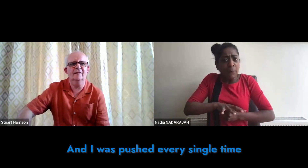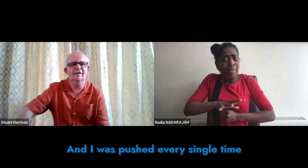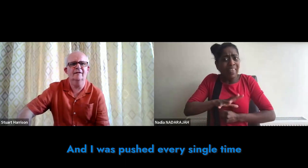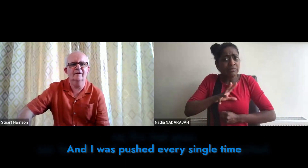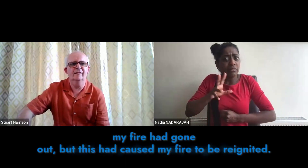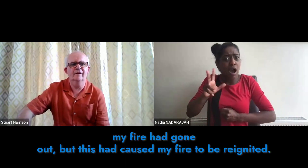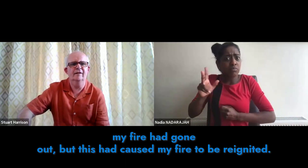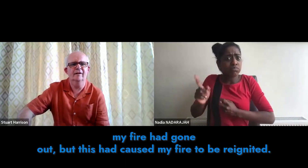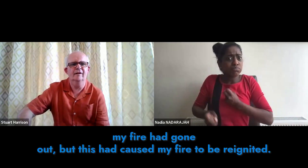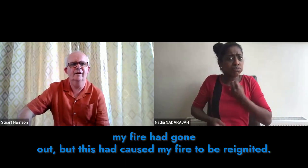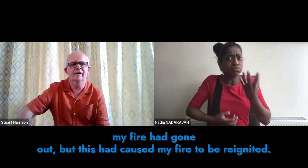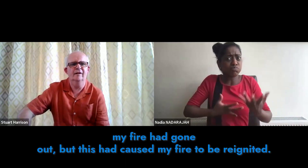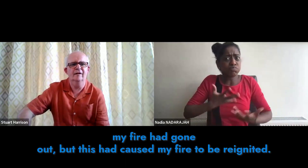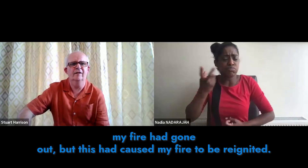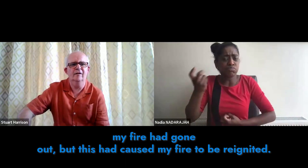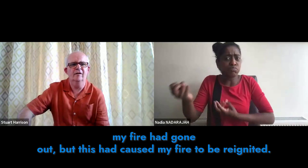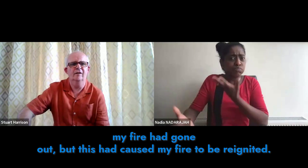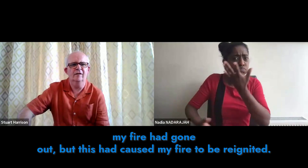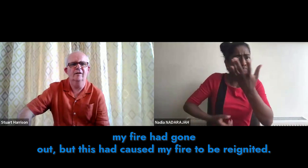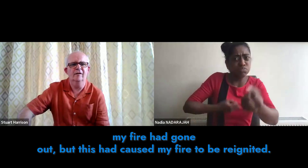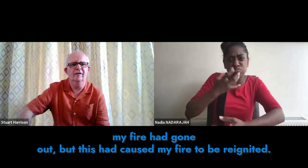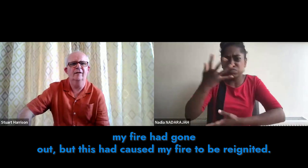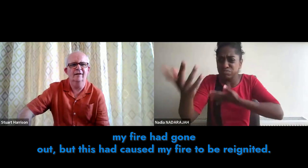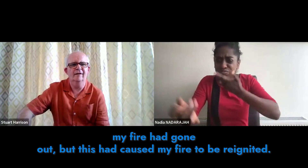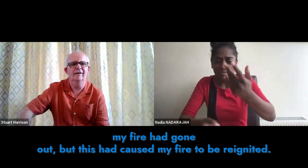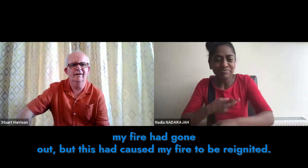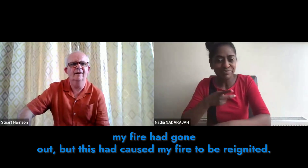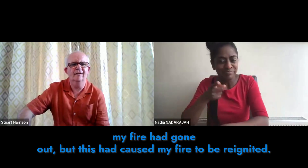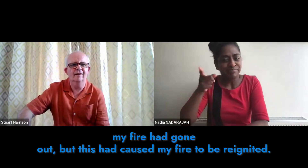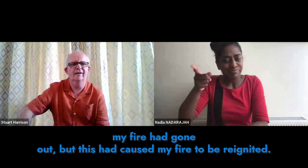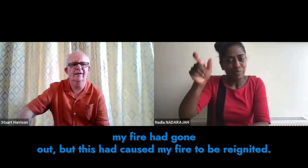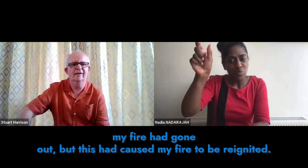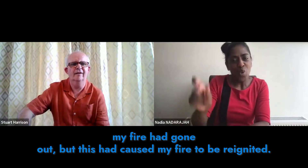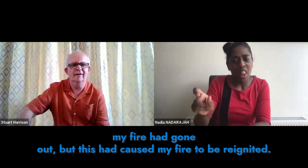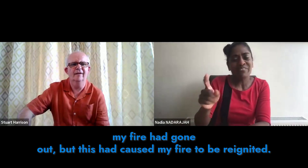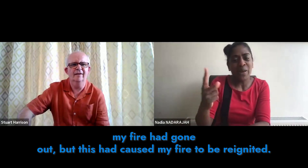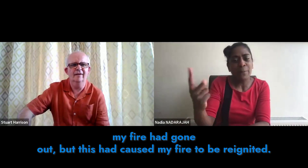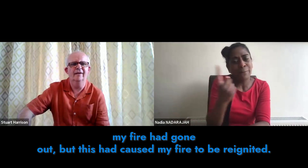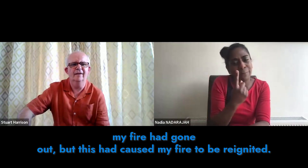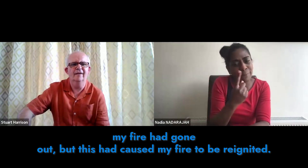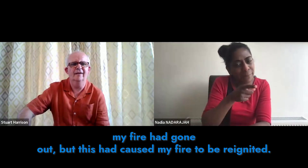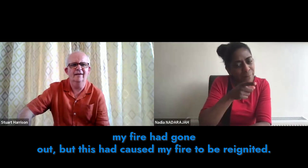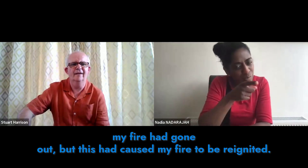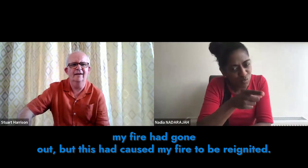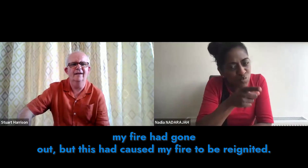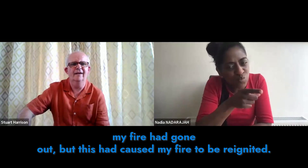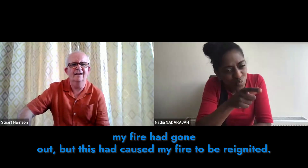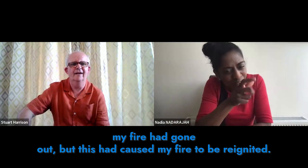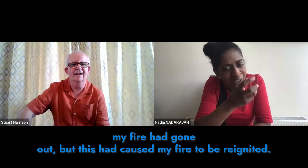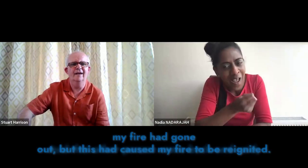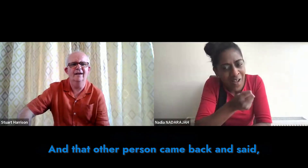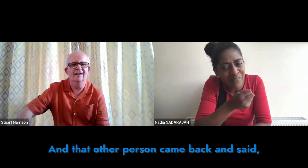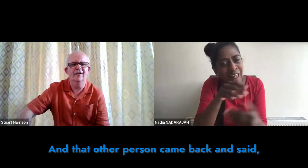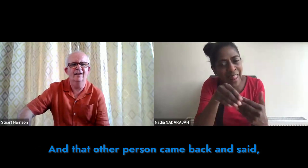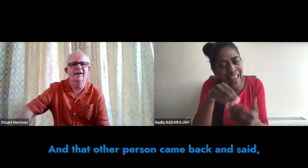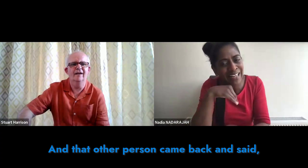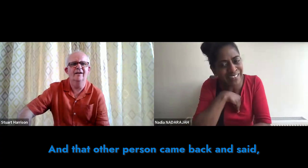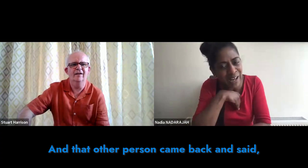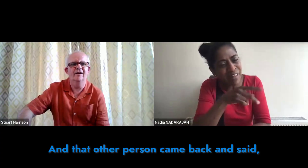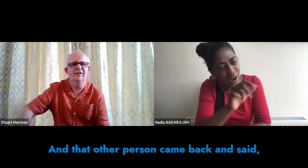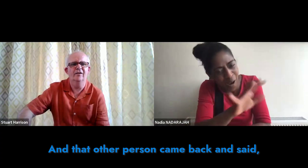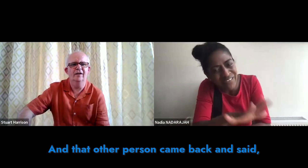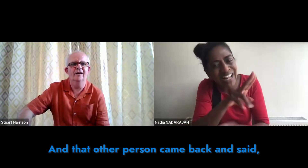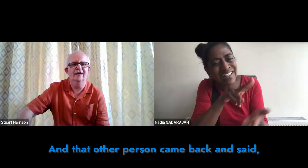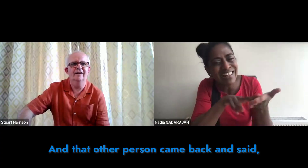time. My fire had gone out, but this had caused my fire to be reignited. And that